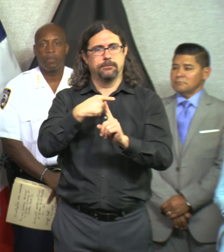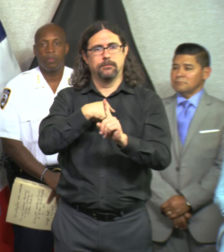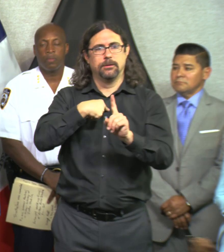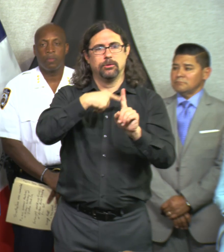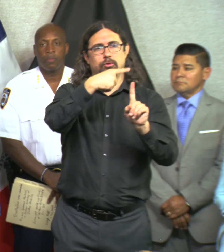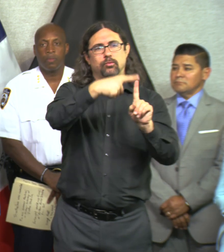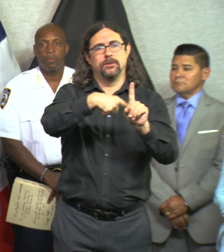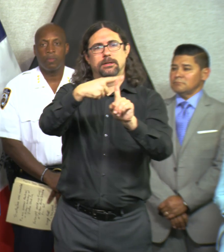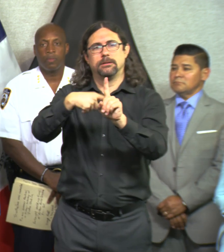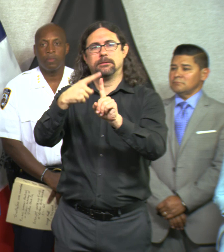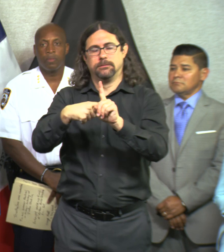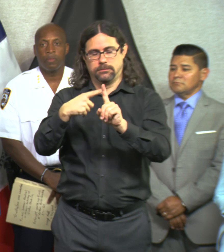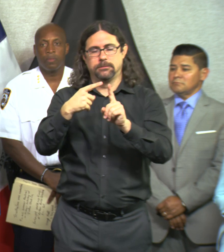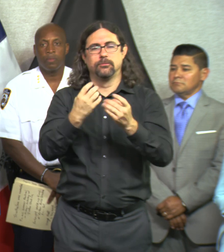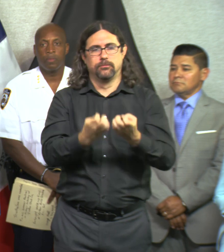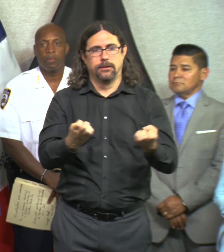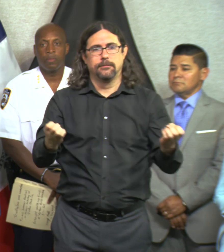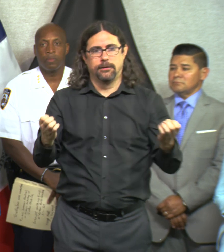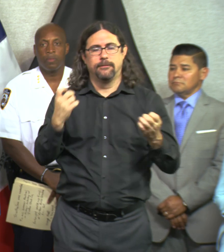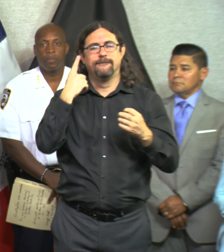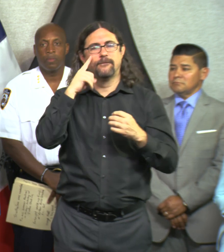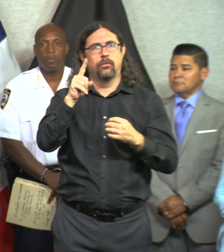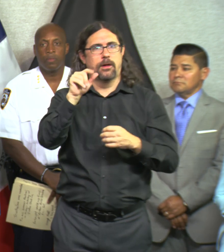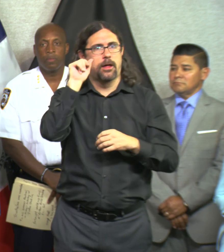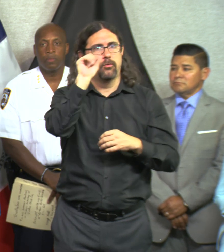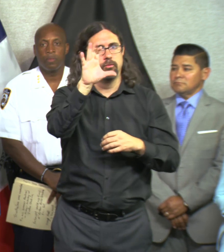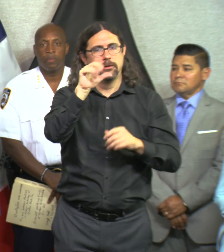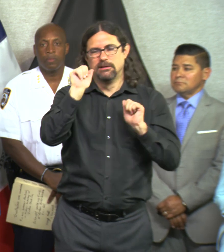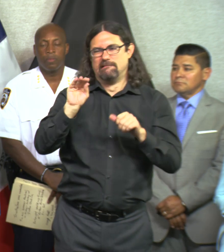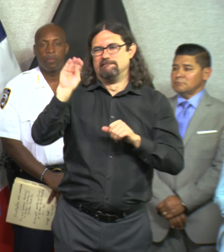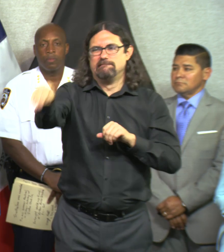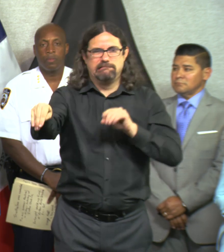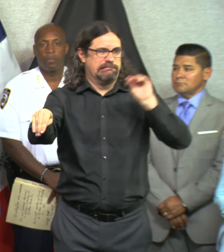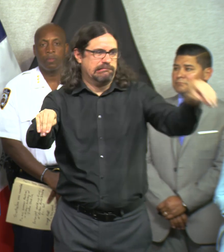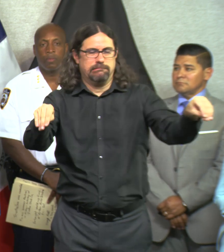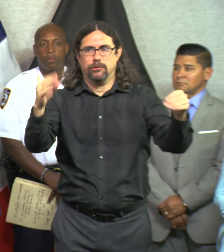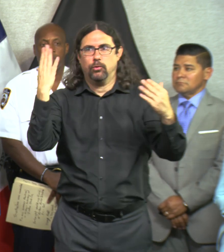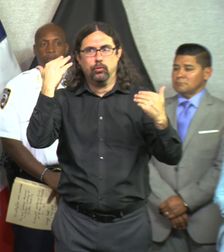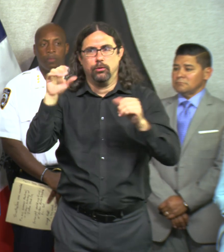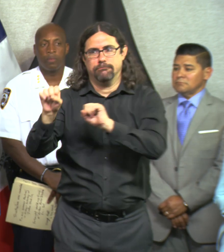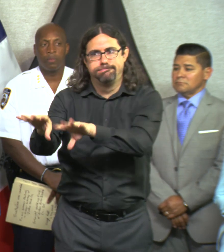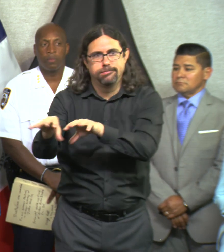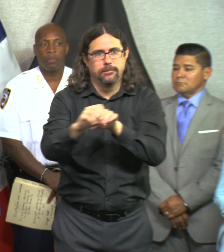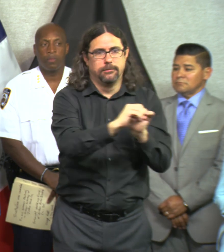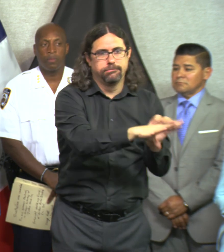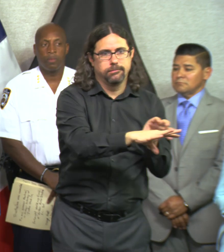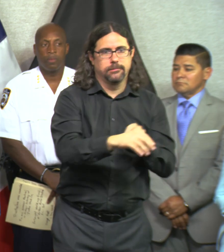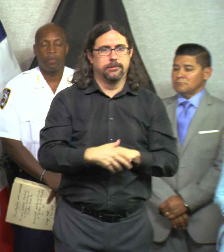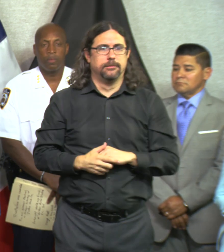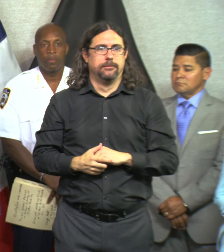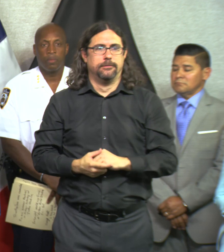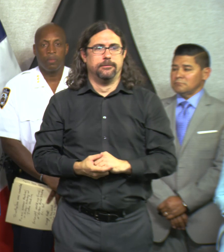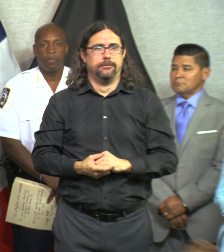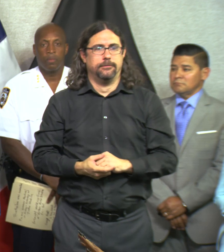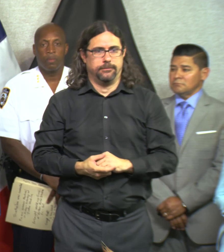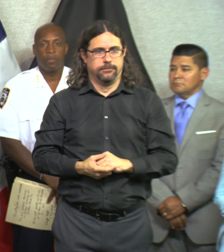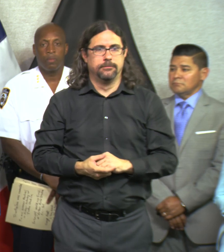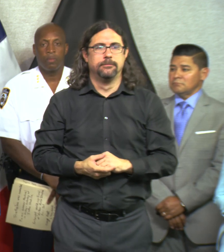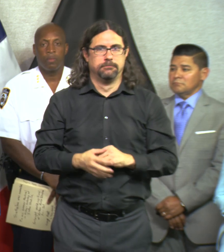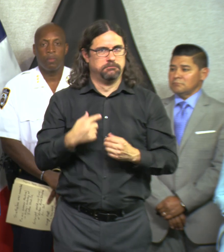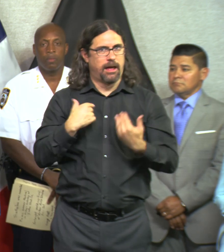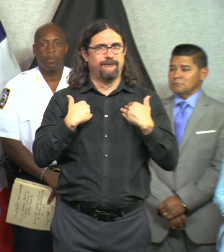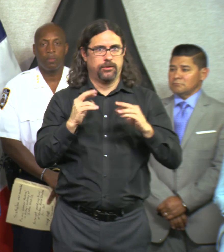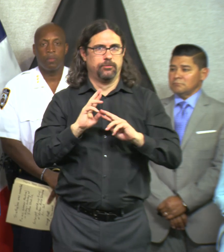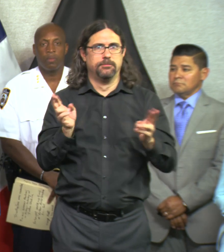support cooling as needed. They are ready to deploy to any areas that we find that need additional cooling assistance. And we've also activated